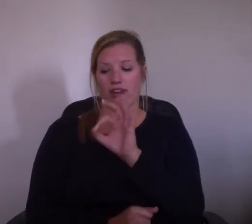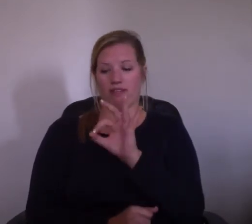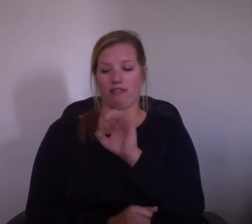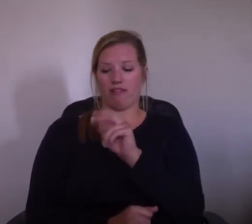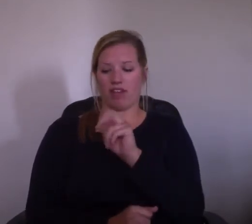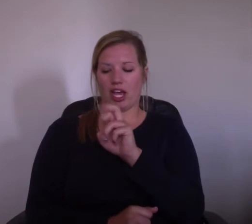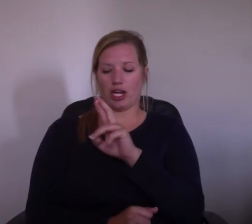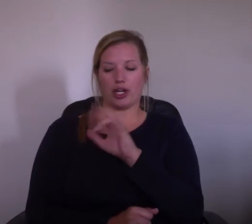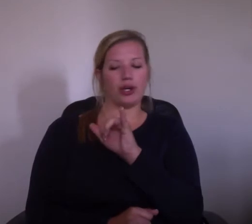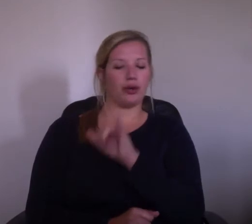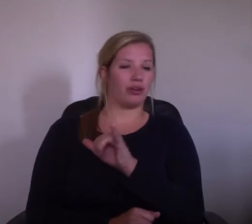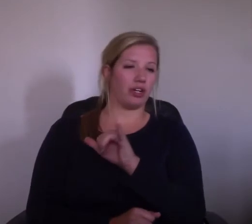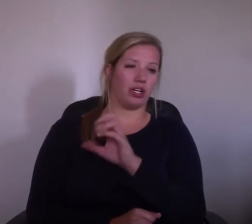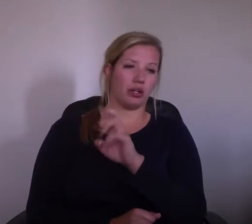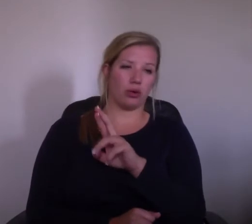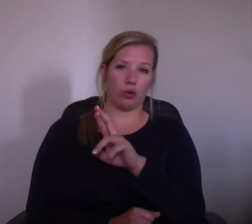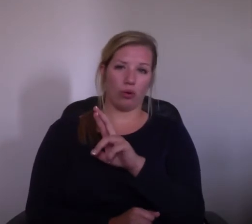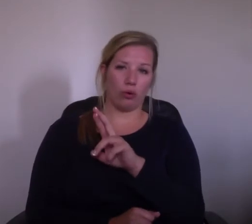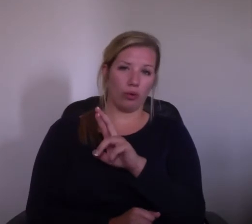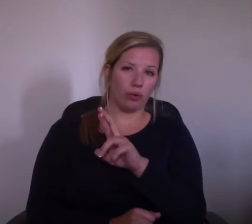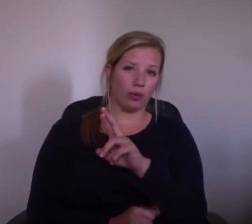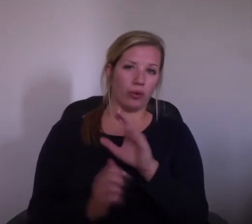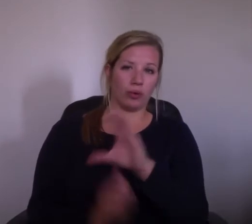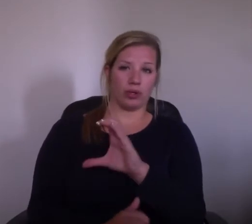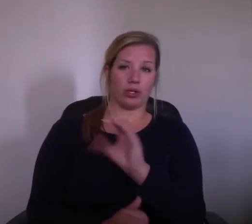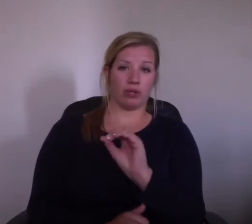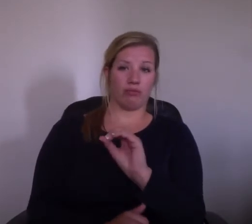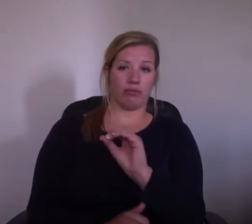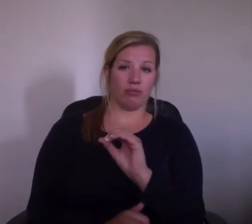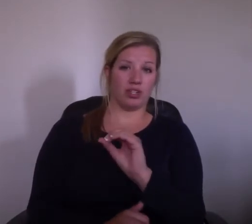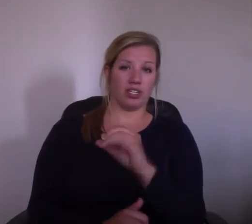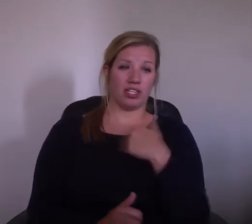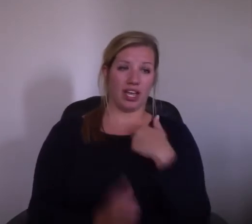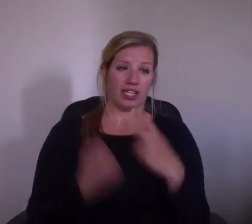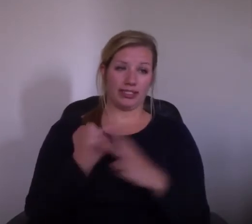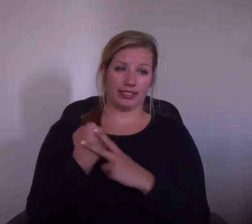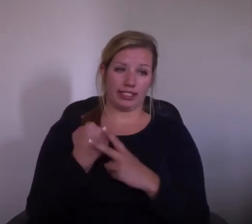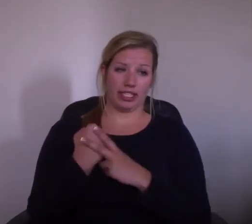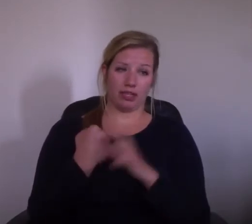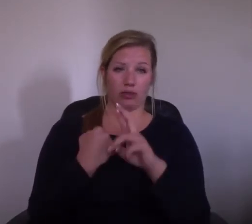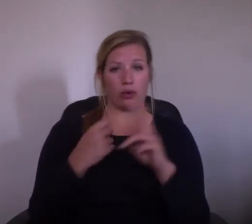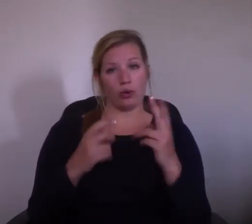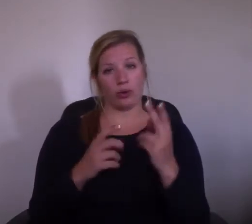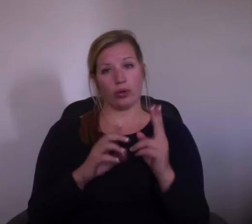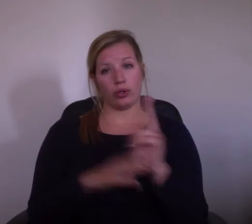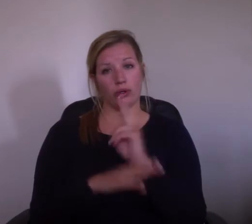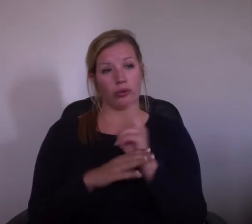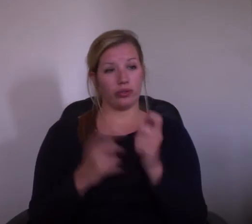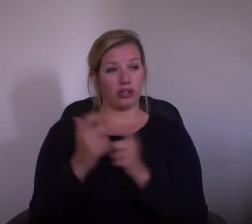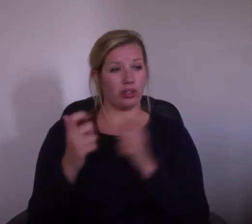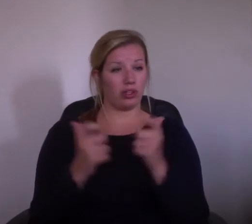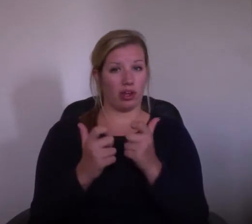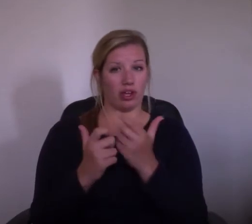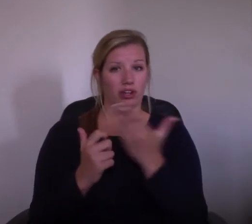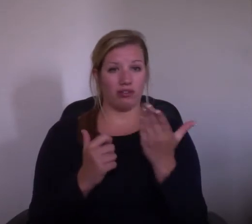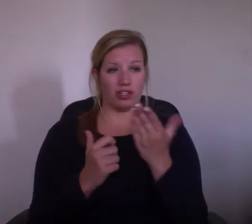a plant or company that stores or manufactures or uses large quantities of hazardous material?